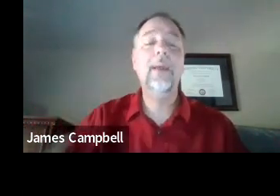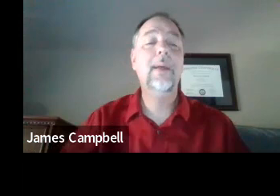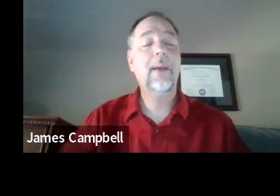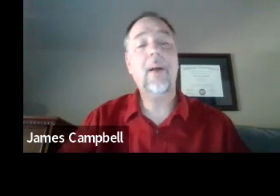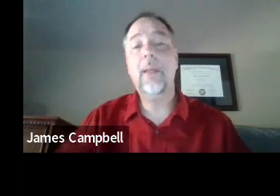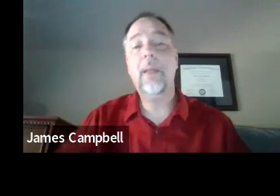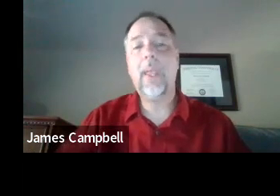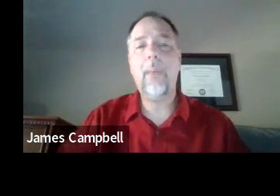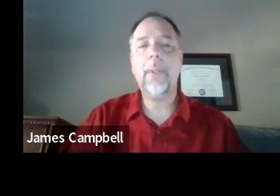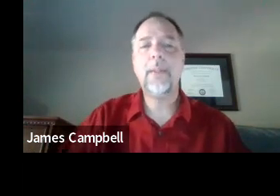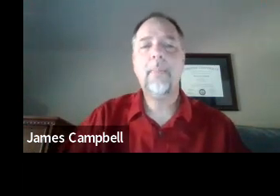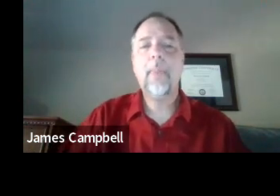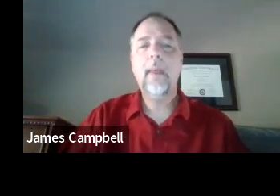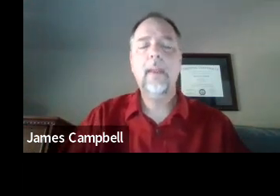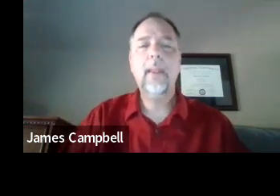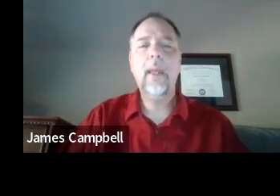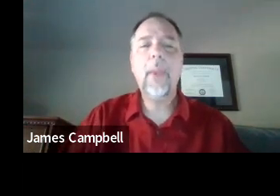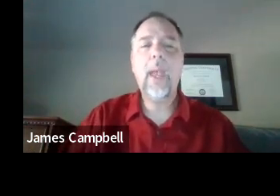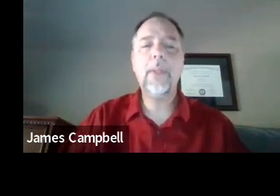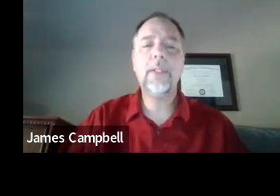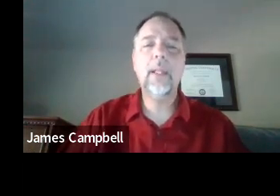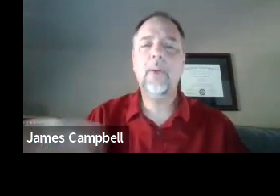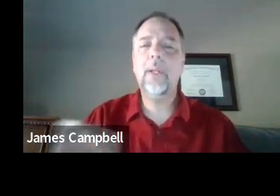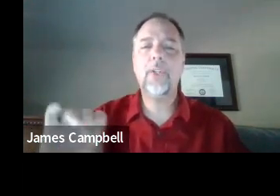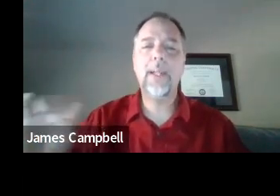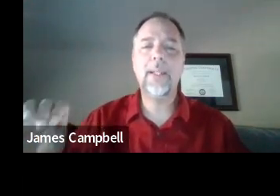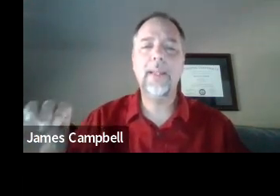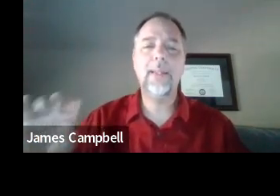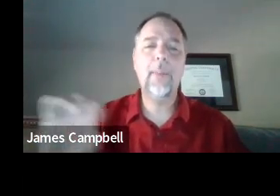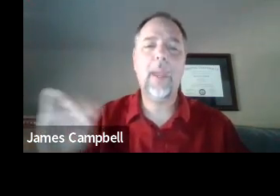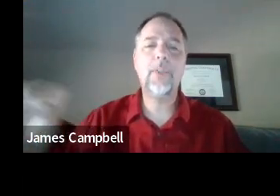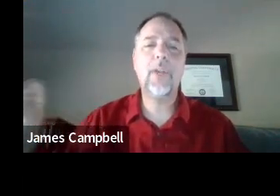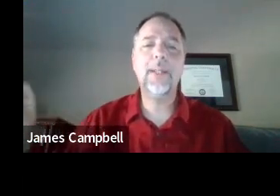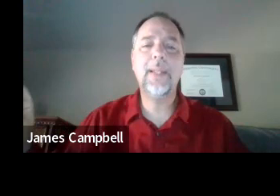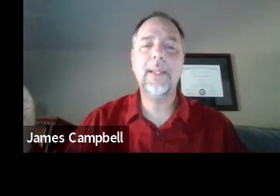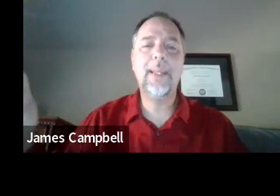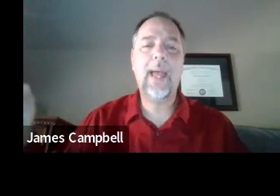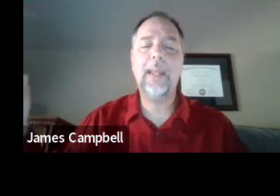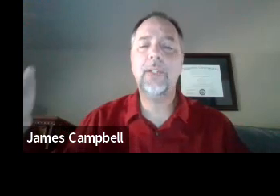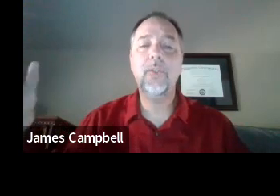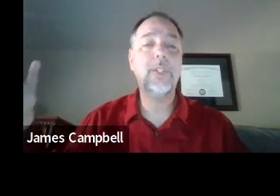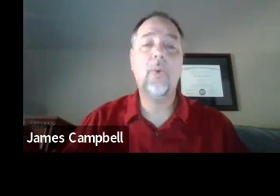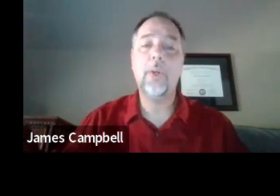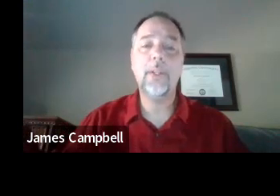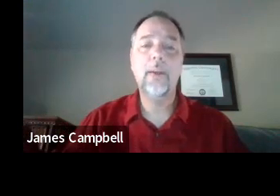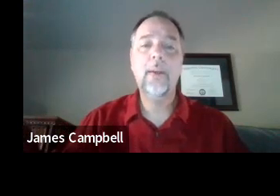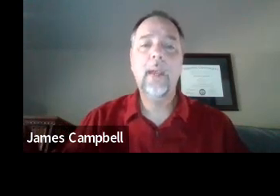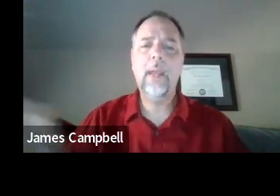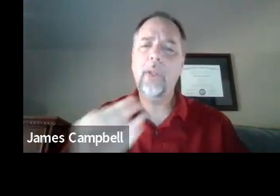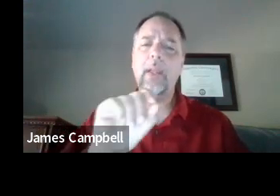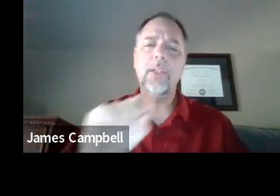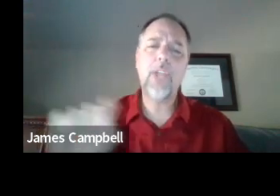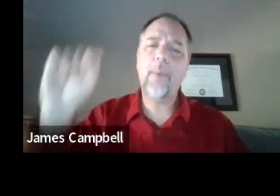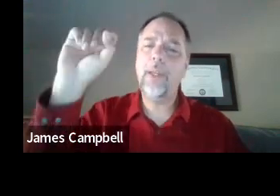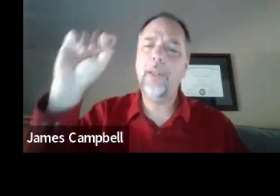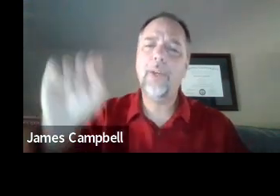underneath called the hippocampus. Now, the hippocampus literally translates in Latin to seahorse. And